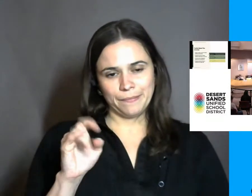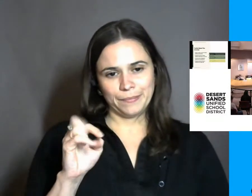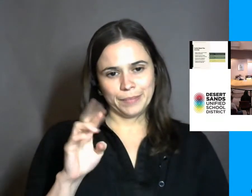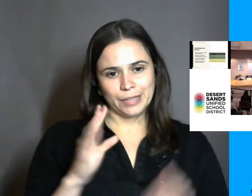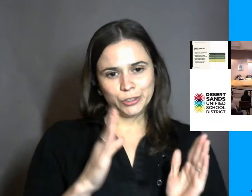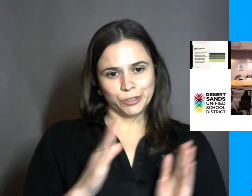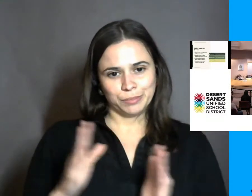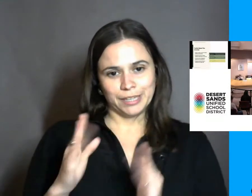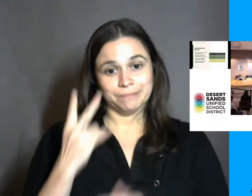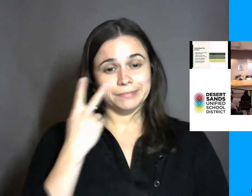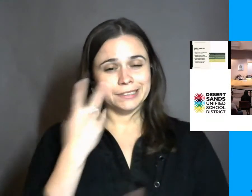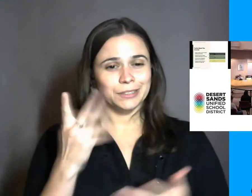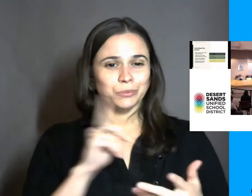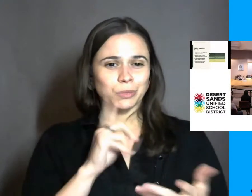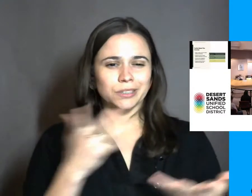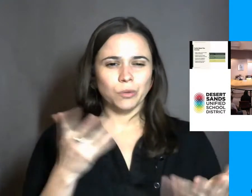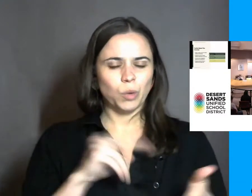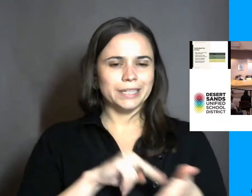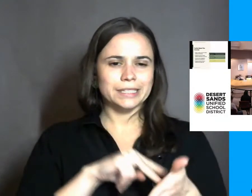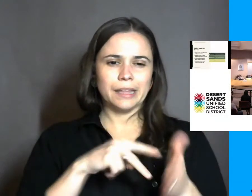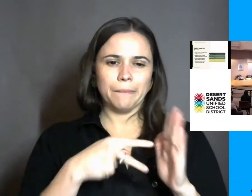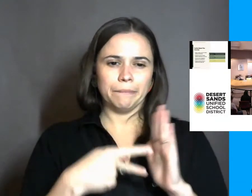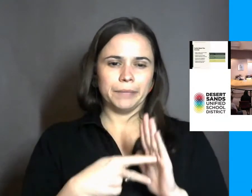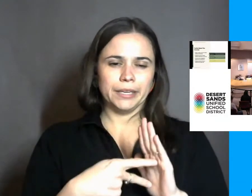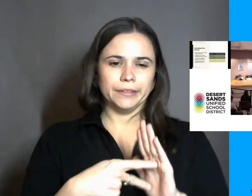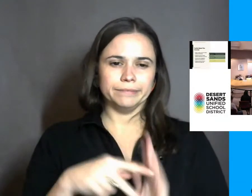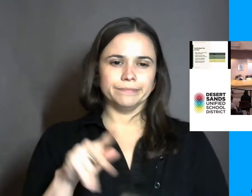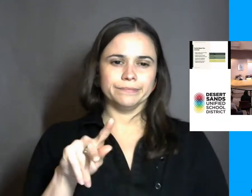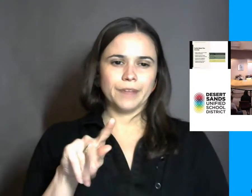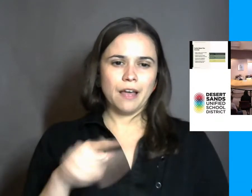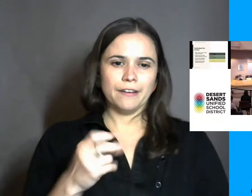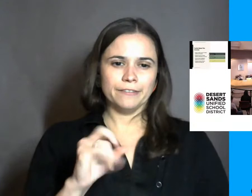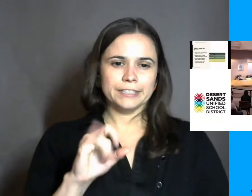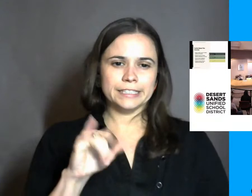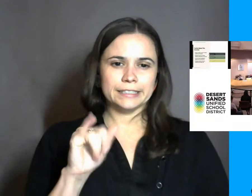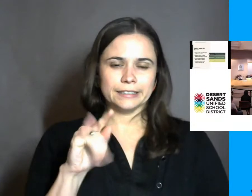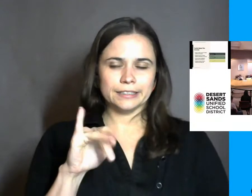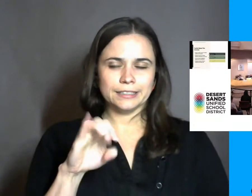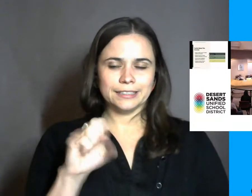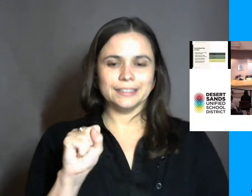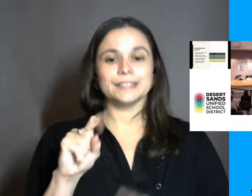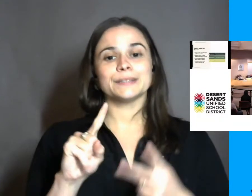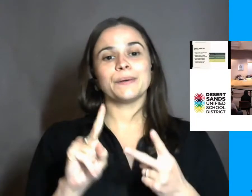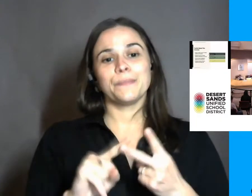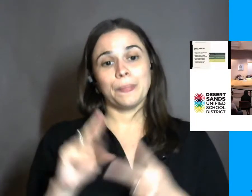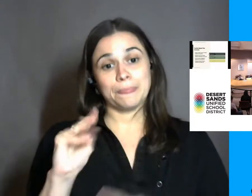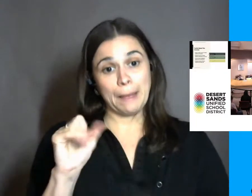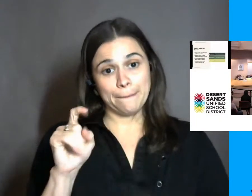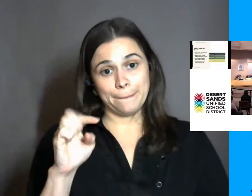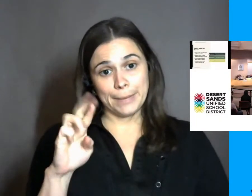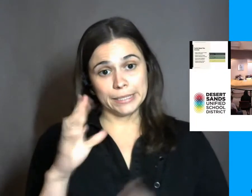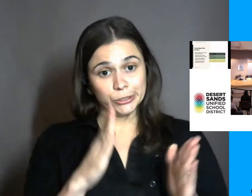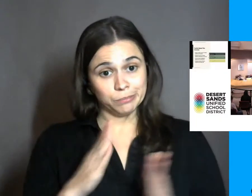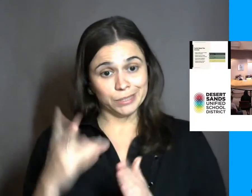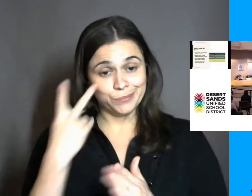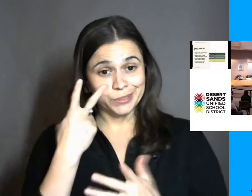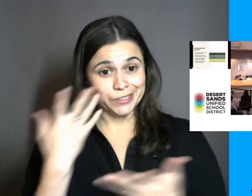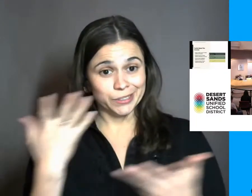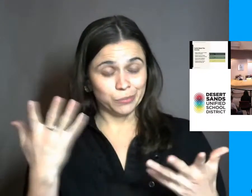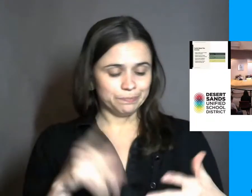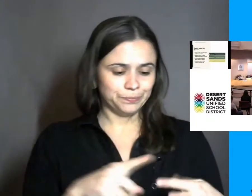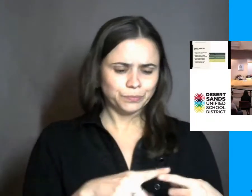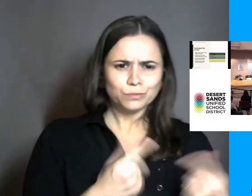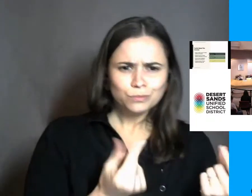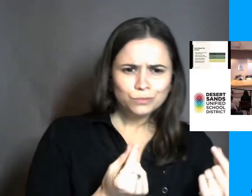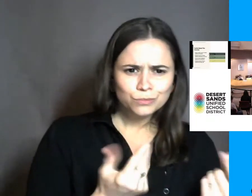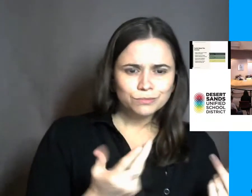is a facilities master plan. So it really is, we can look at it as what to do, when to do it, how much